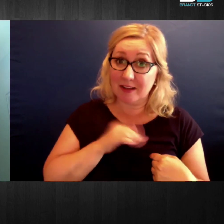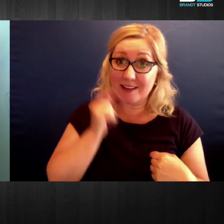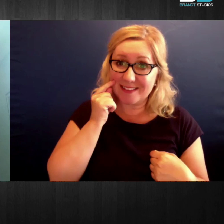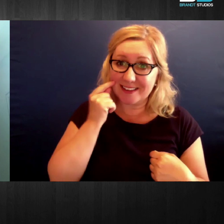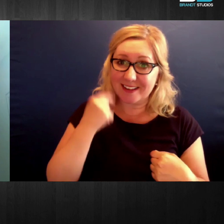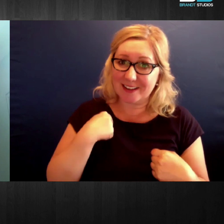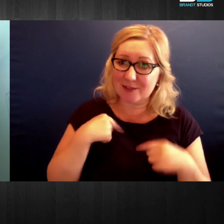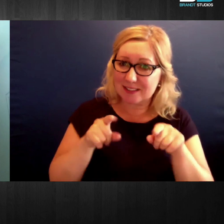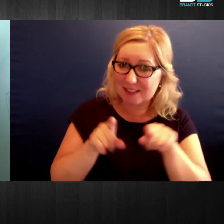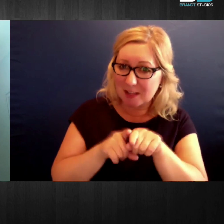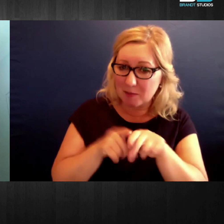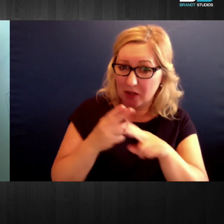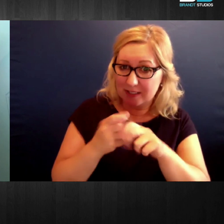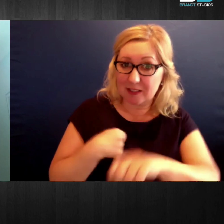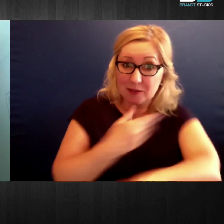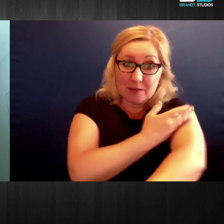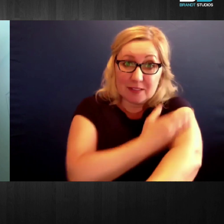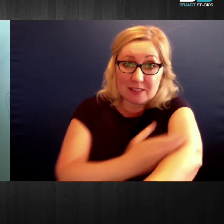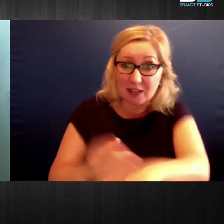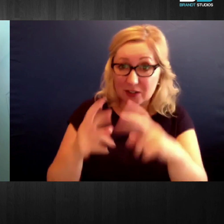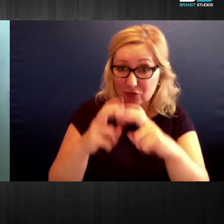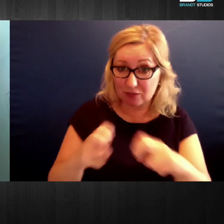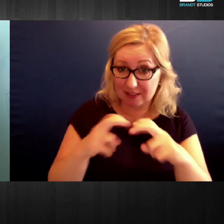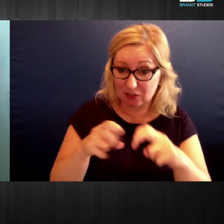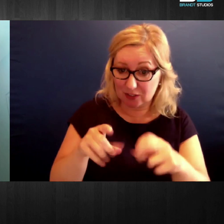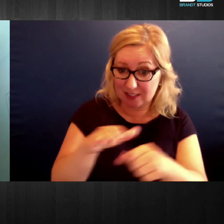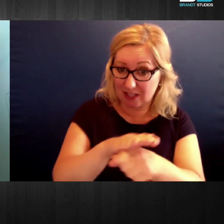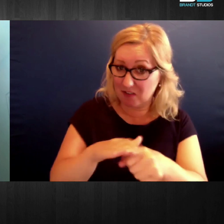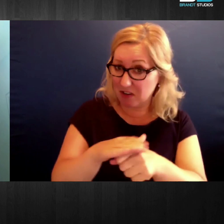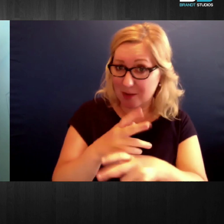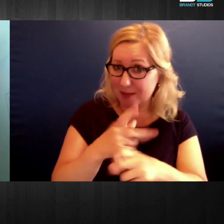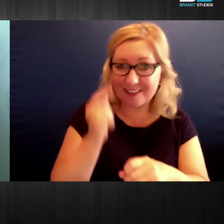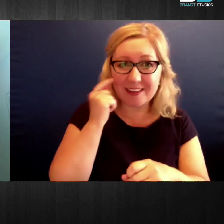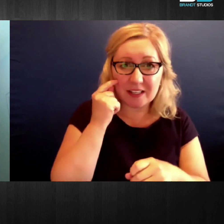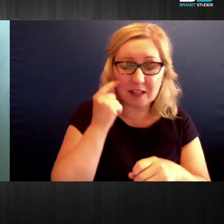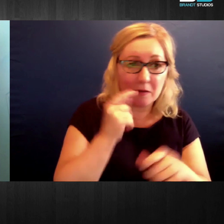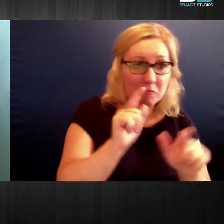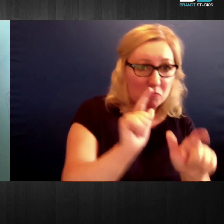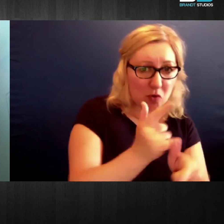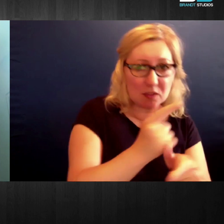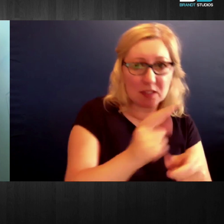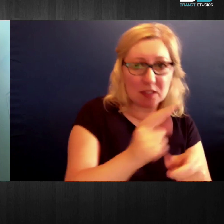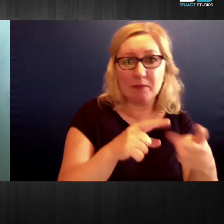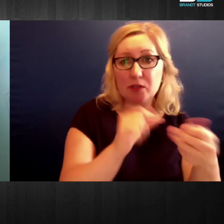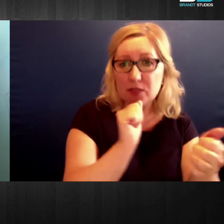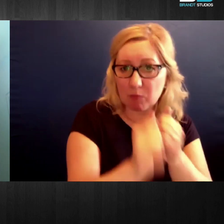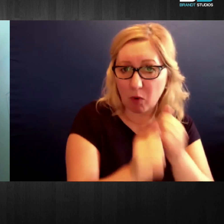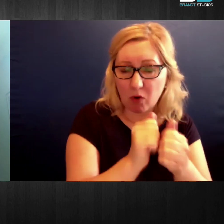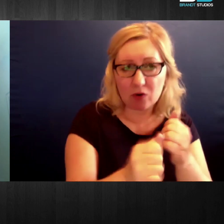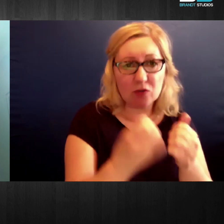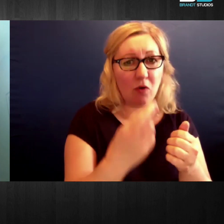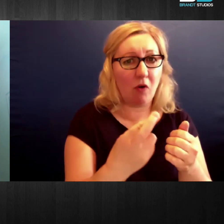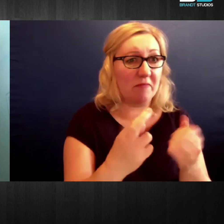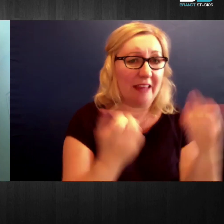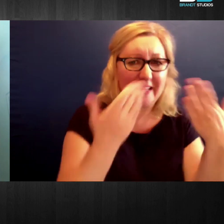links between music or sport or extracurricular activities and empathy. It just wouldn't have really